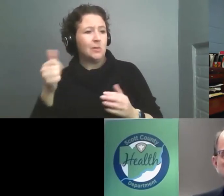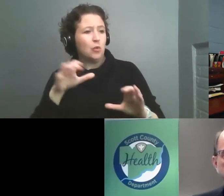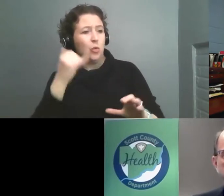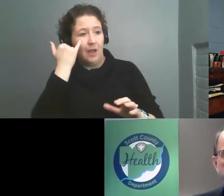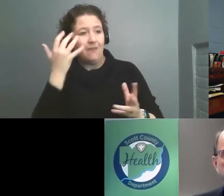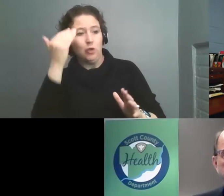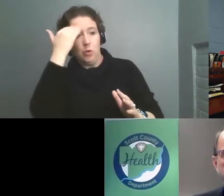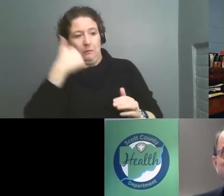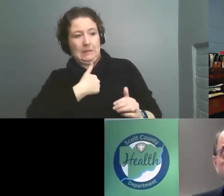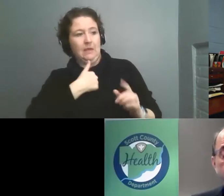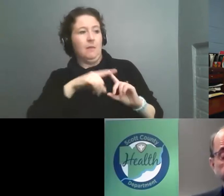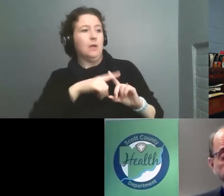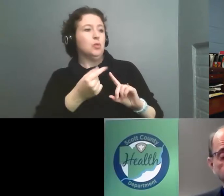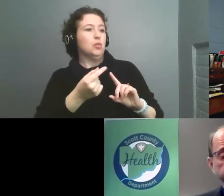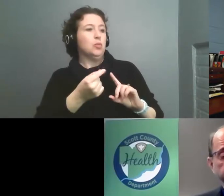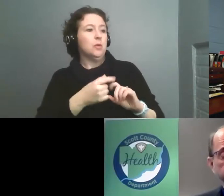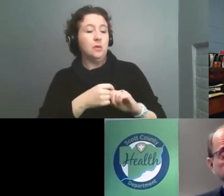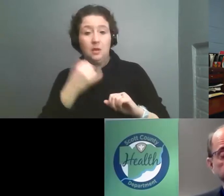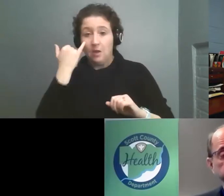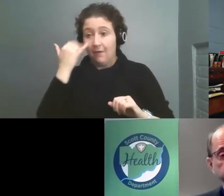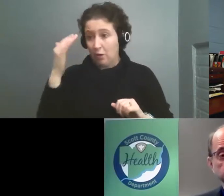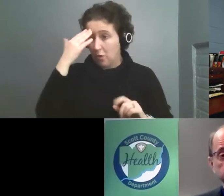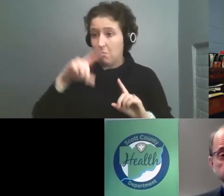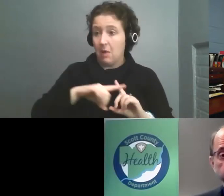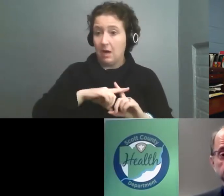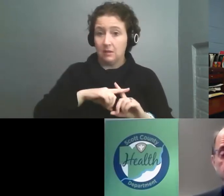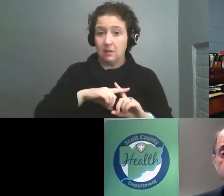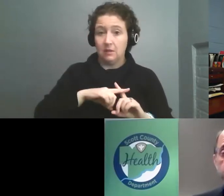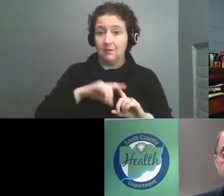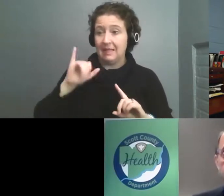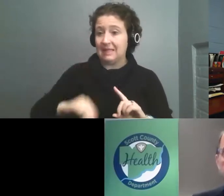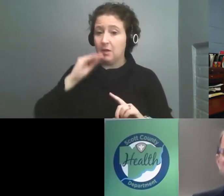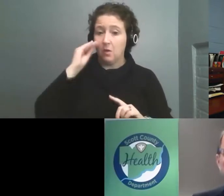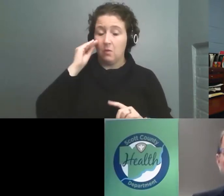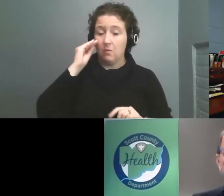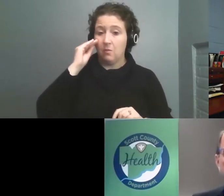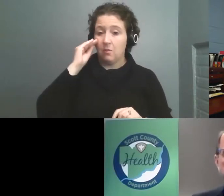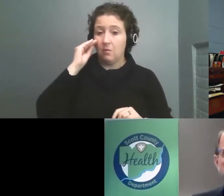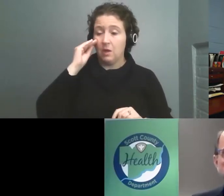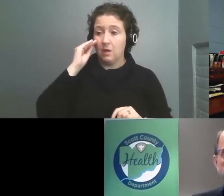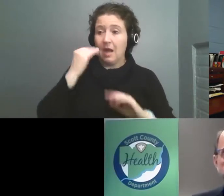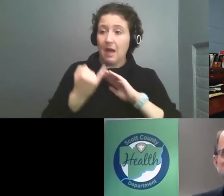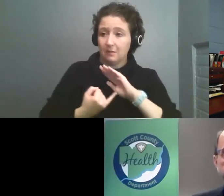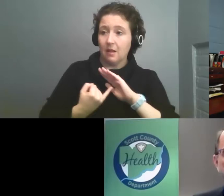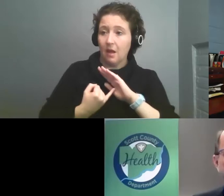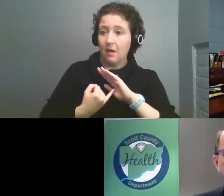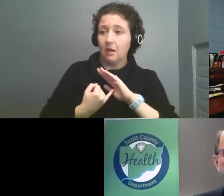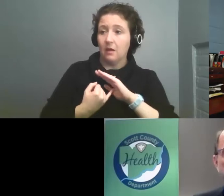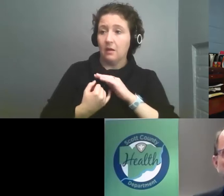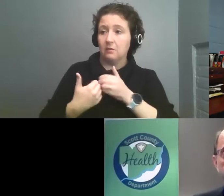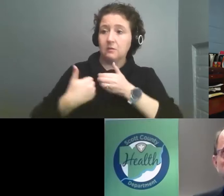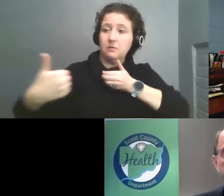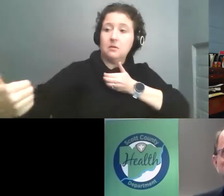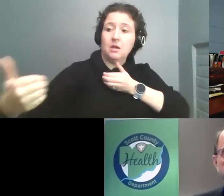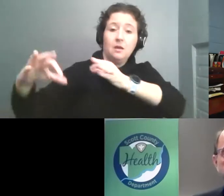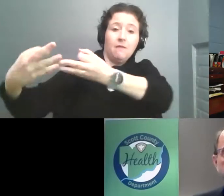that they're positive? If they know they're positive, they should stay home, isolate themselves from family in the house